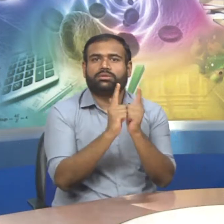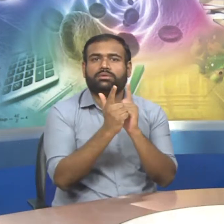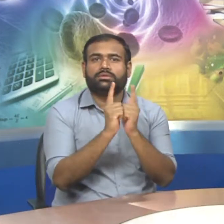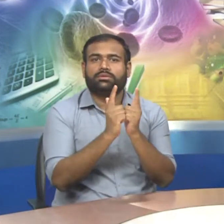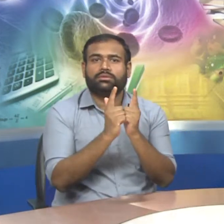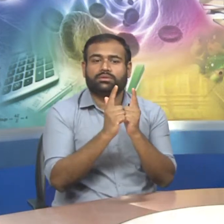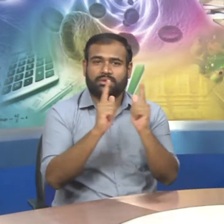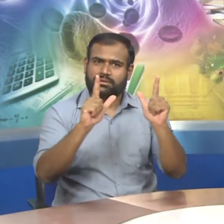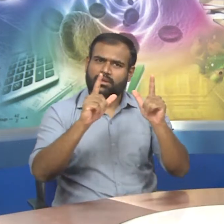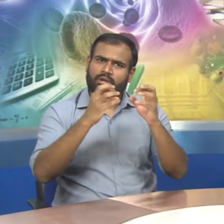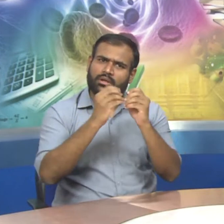Then logic.